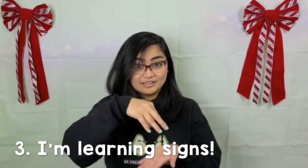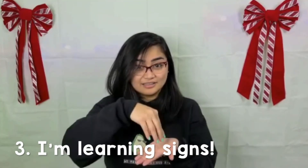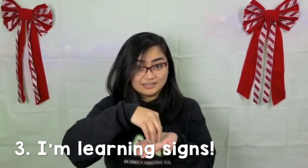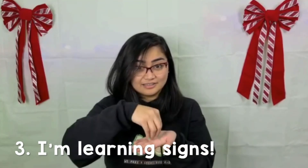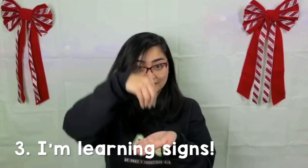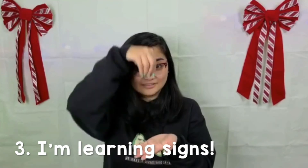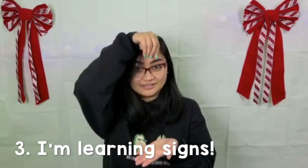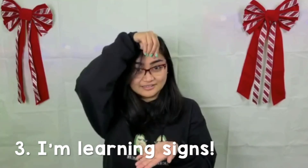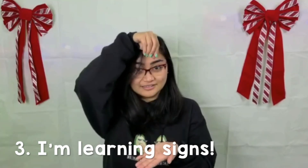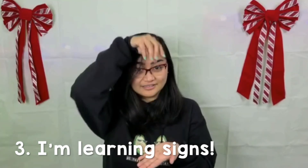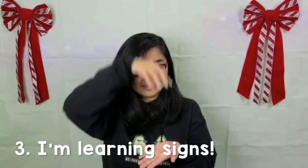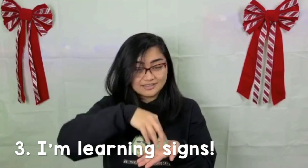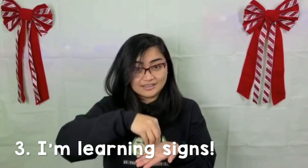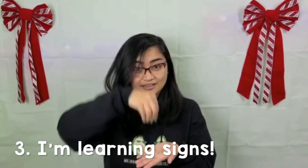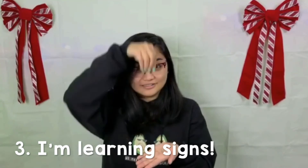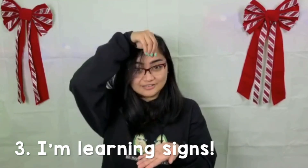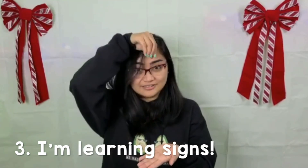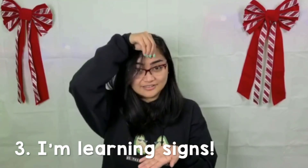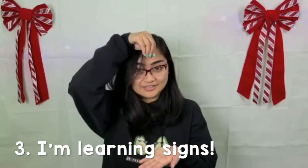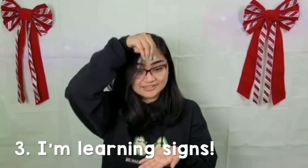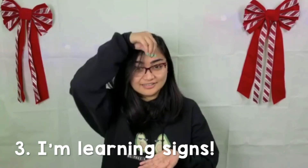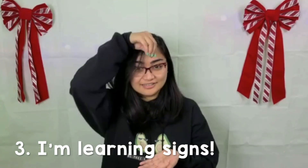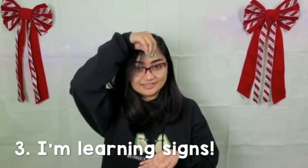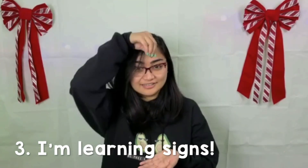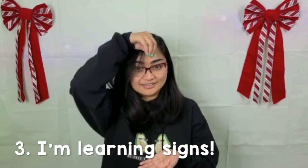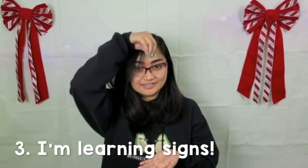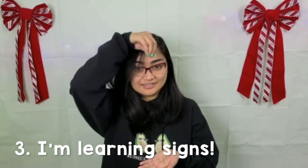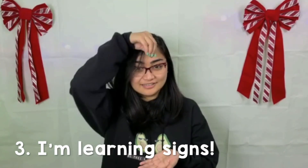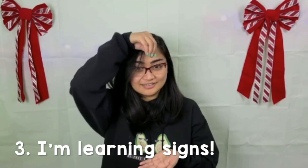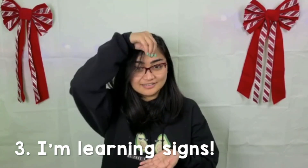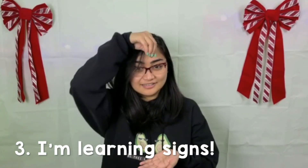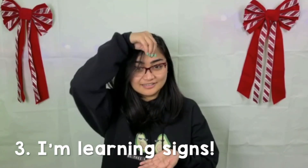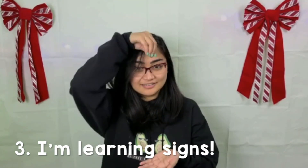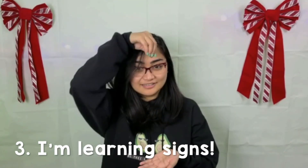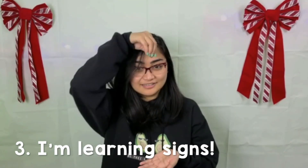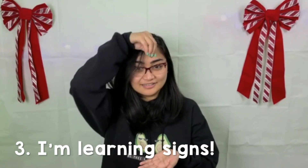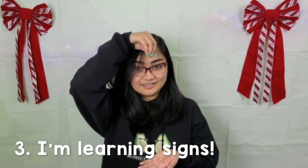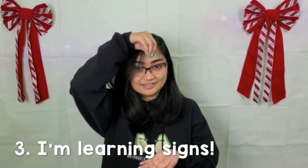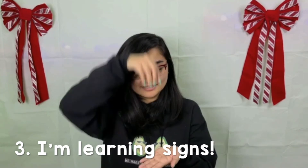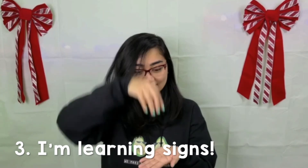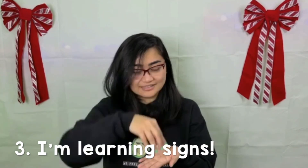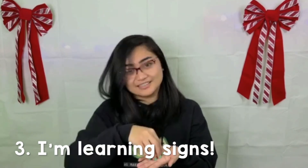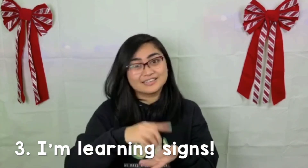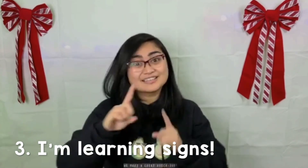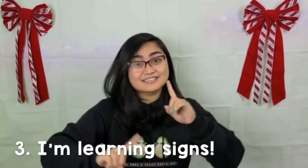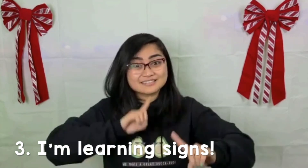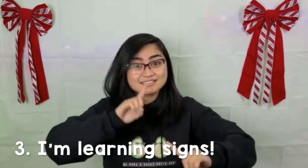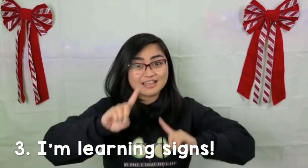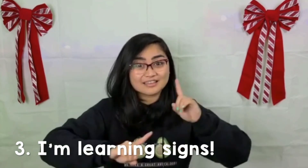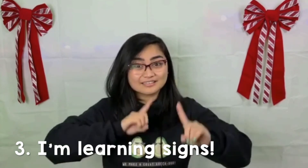sign learn, it's like you're grabbing something from one hand and putting it in front of your forehead, like this. To sign signs,